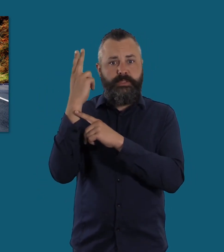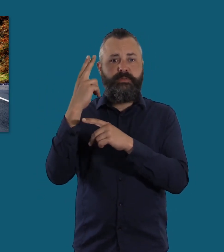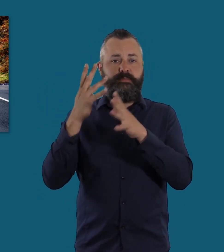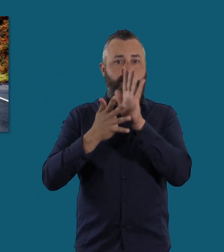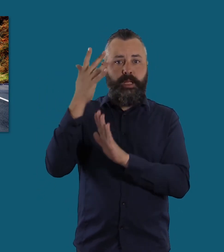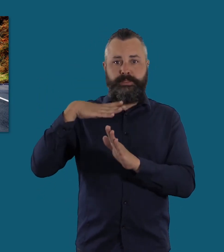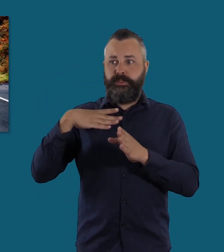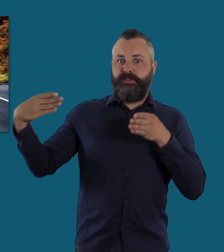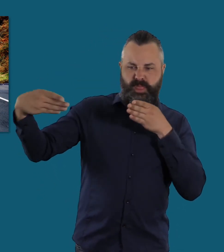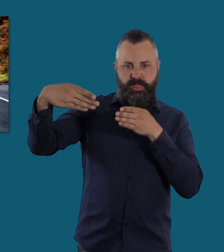services.